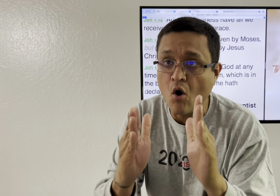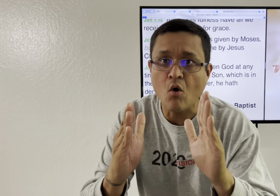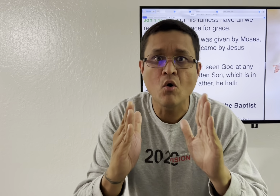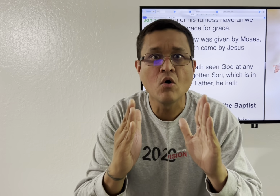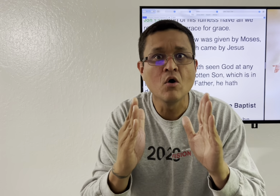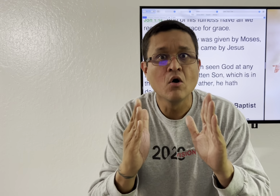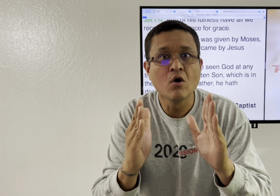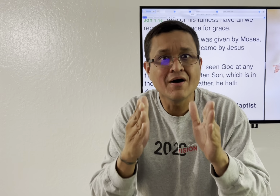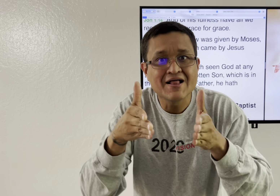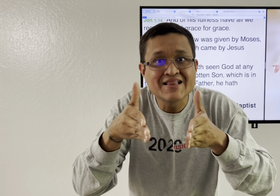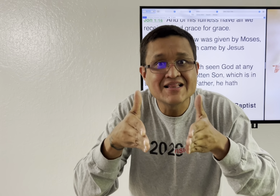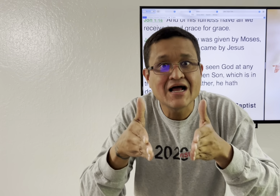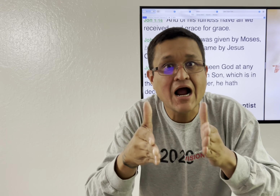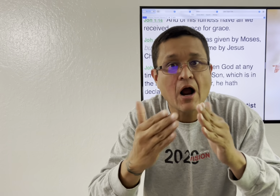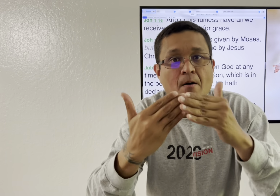Only begotten Son.